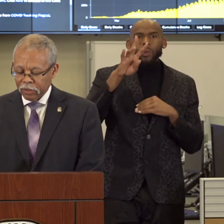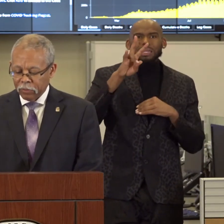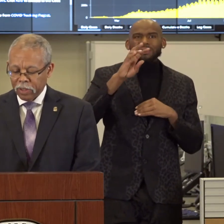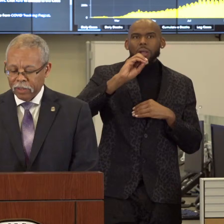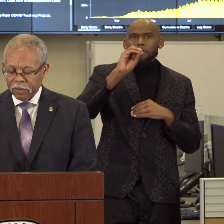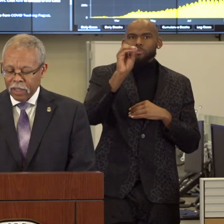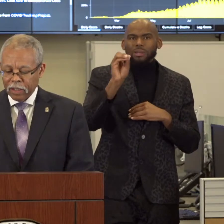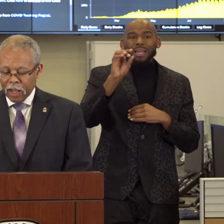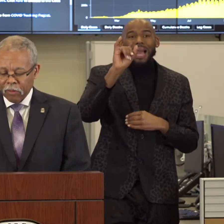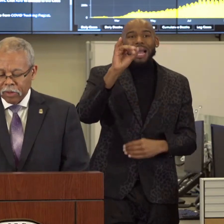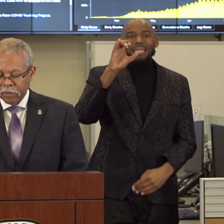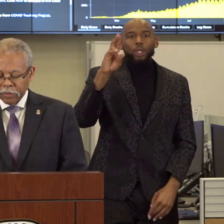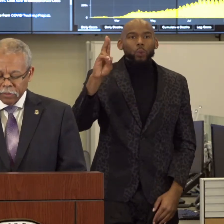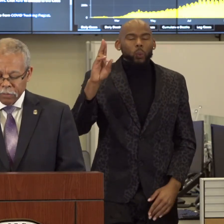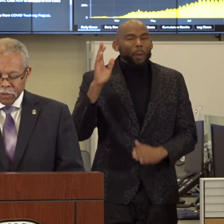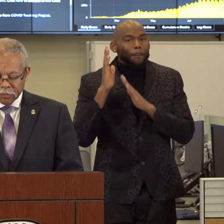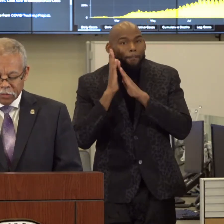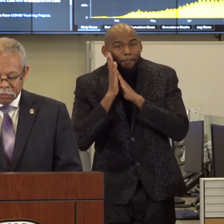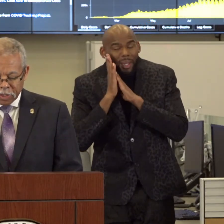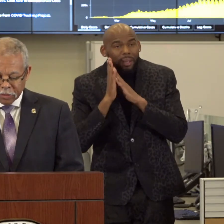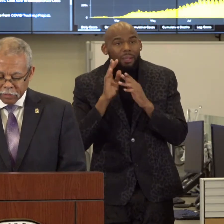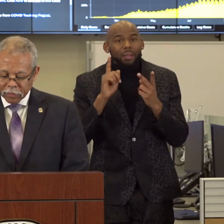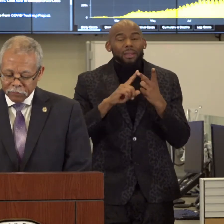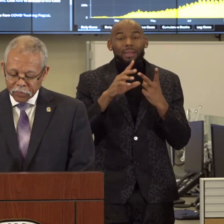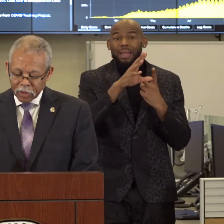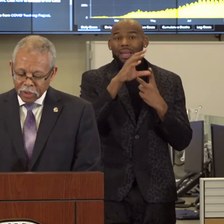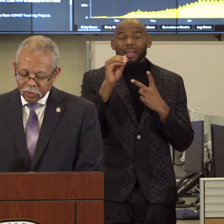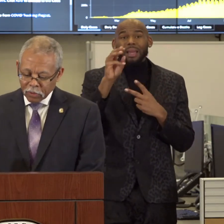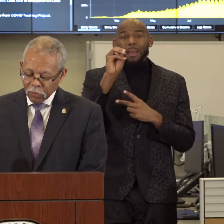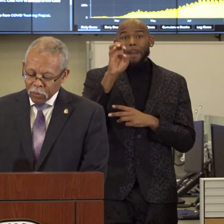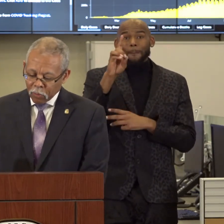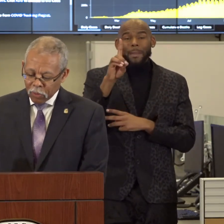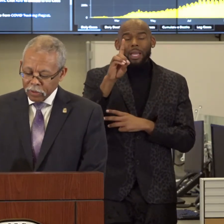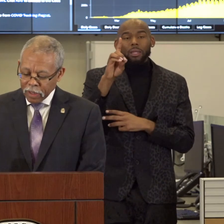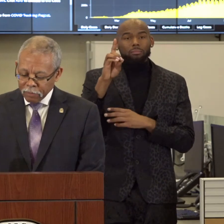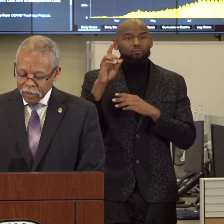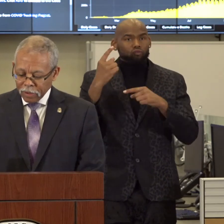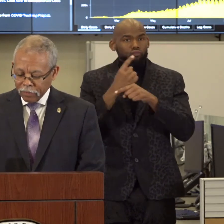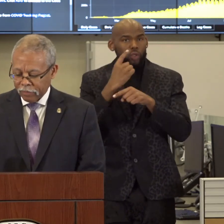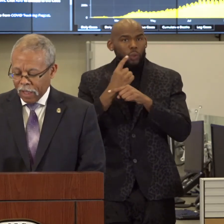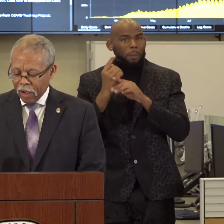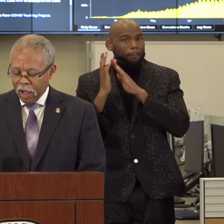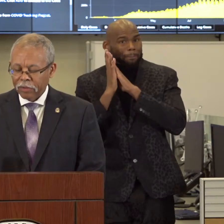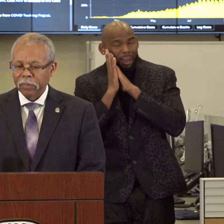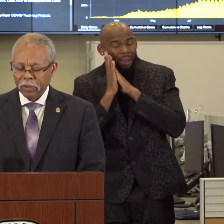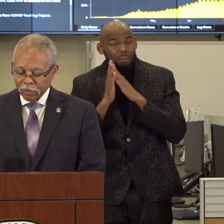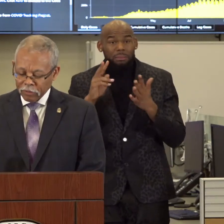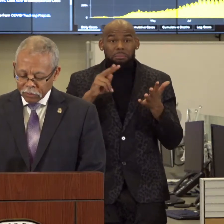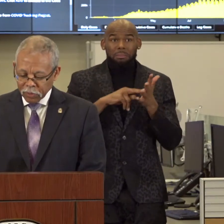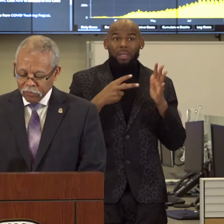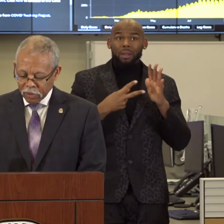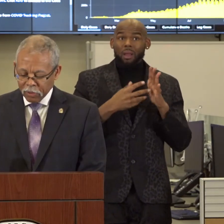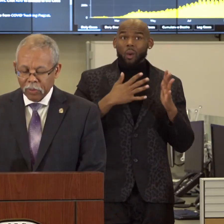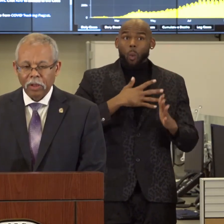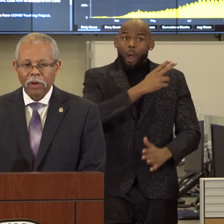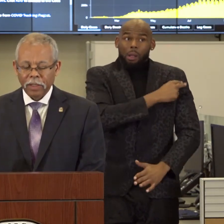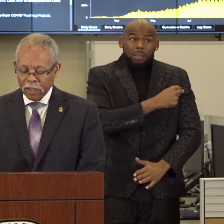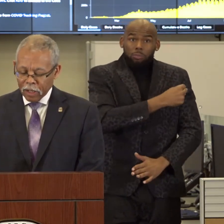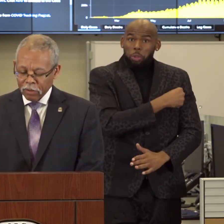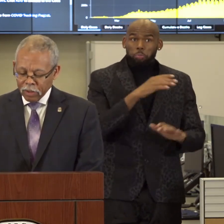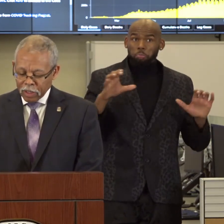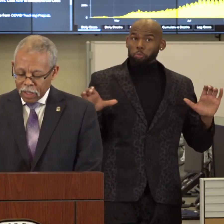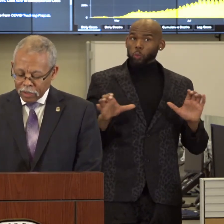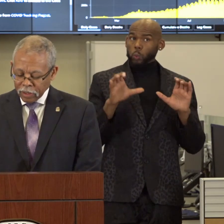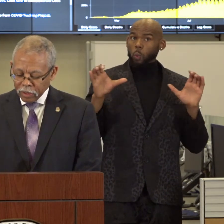our ICU beds and our med-surg beds. So what that means is our hospitals are doing very well